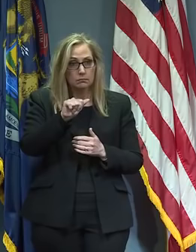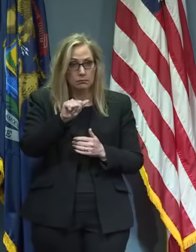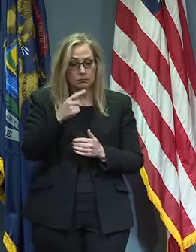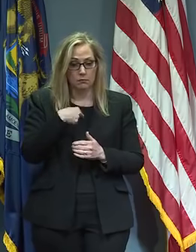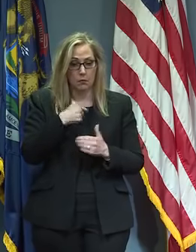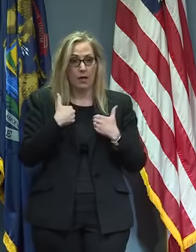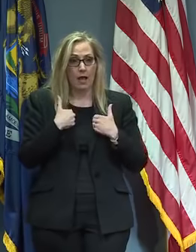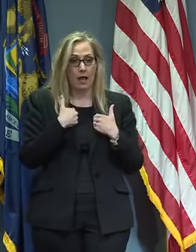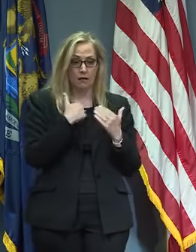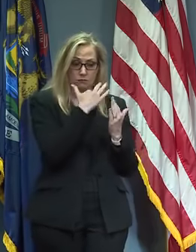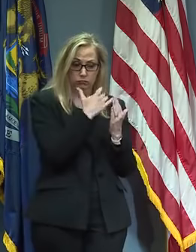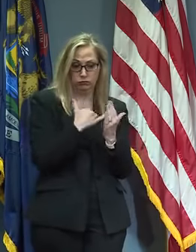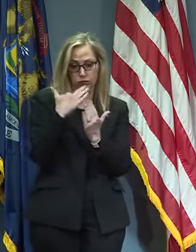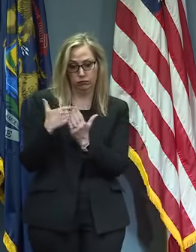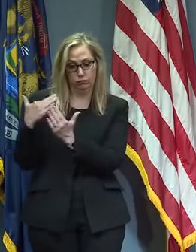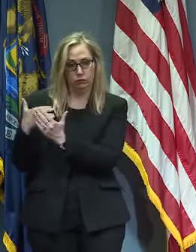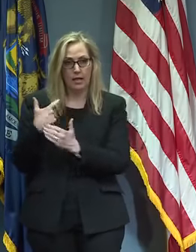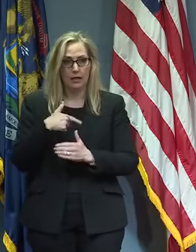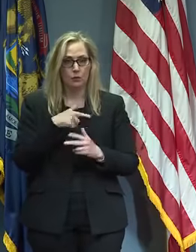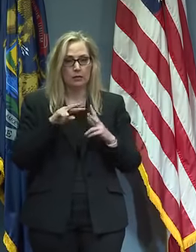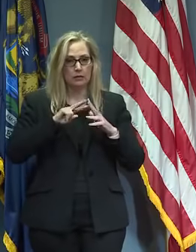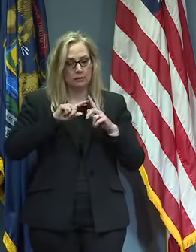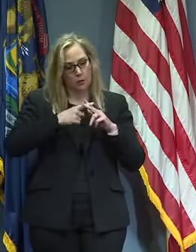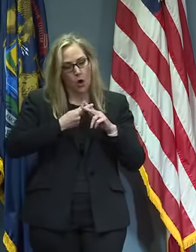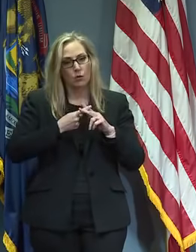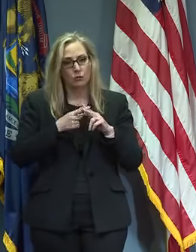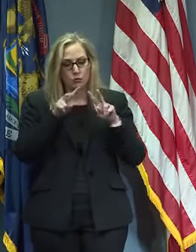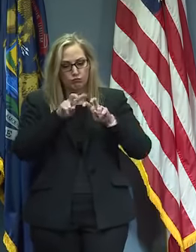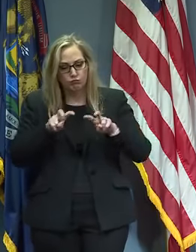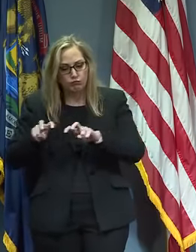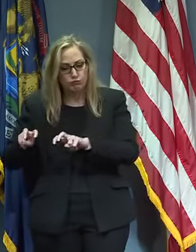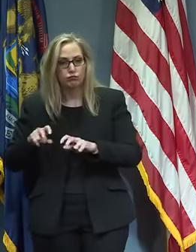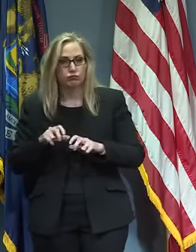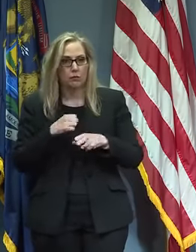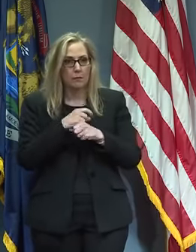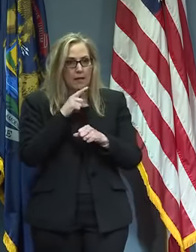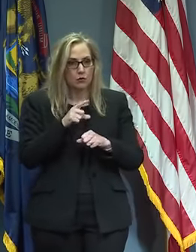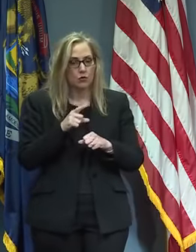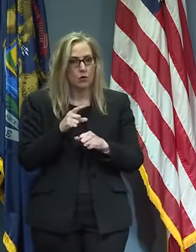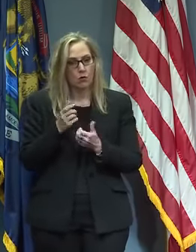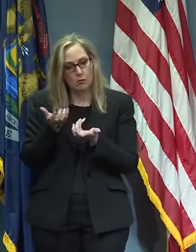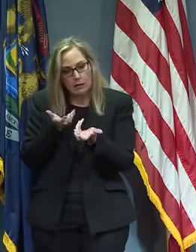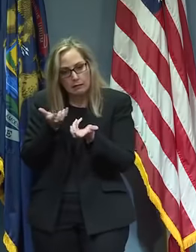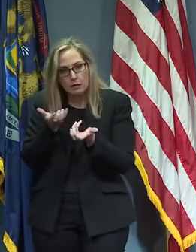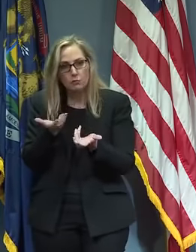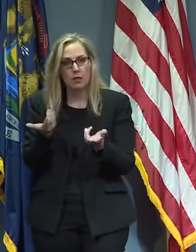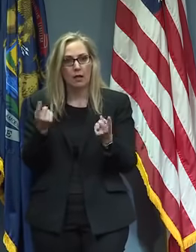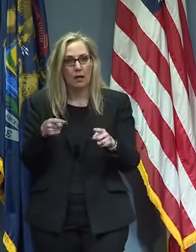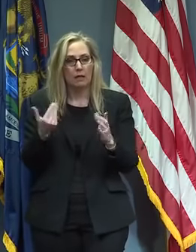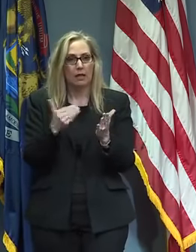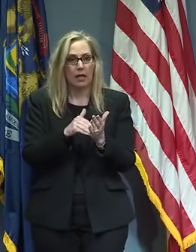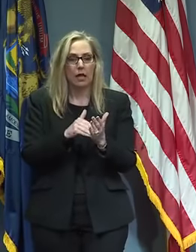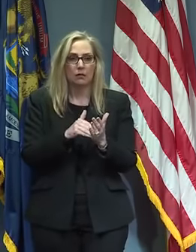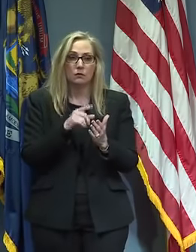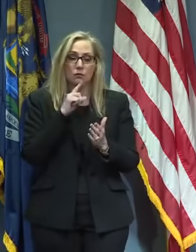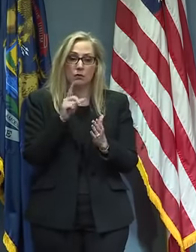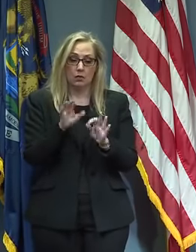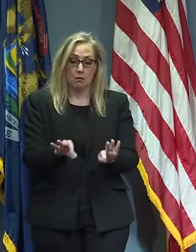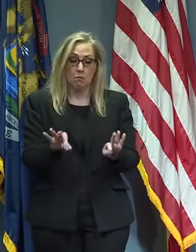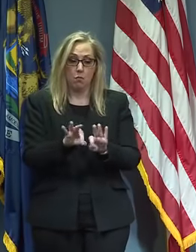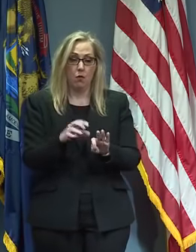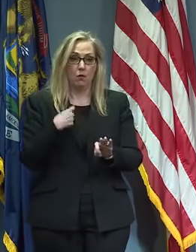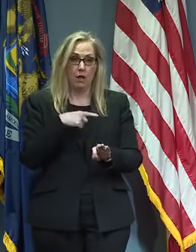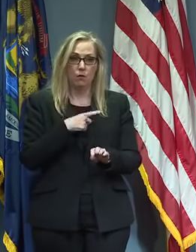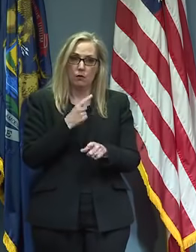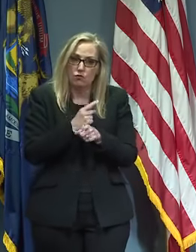as we start to formulate the protocols for that safe re-engagement is voluminous. It is important that we get